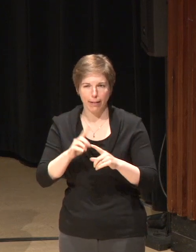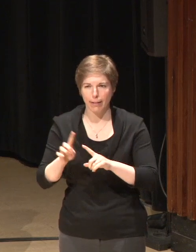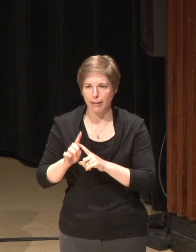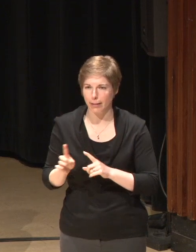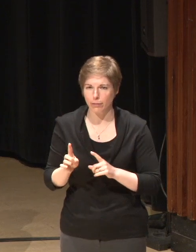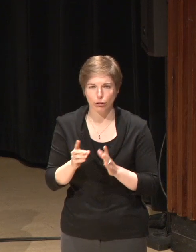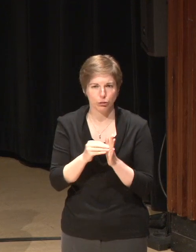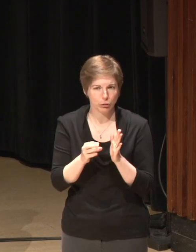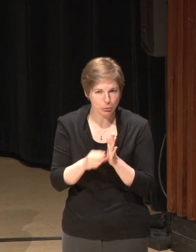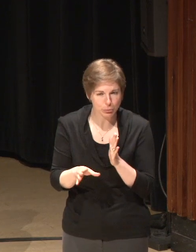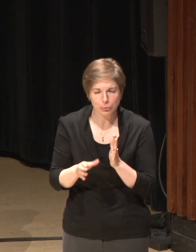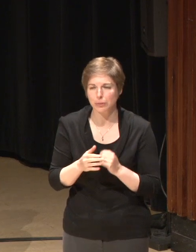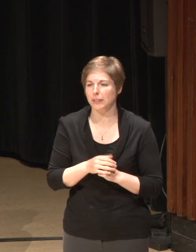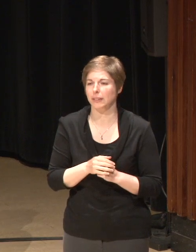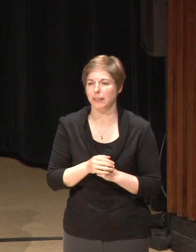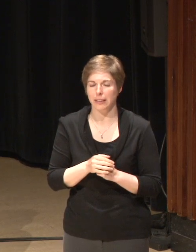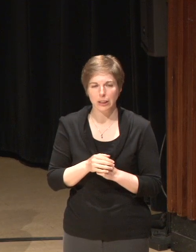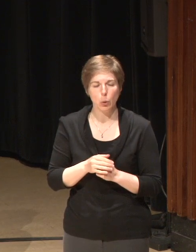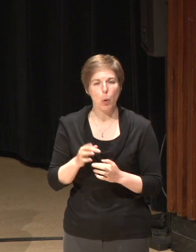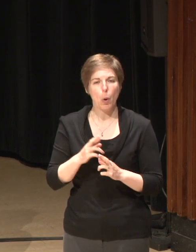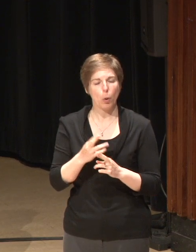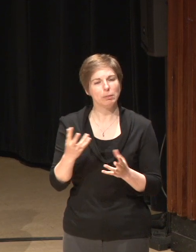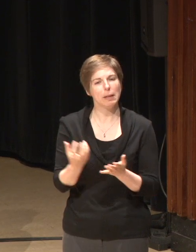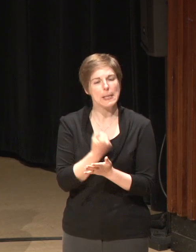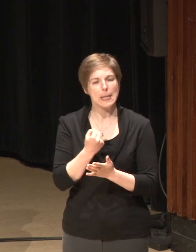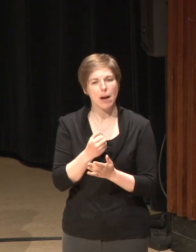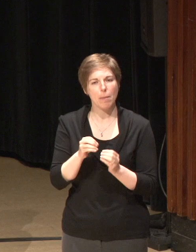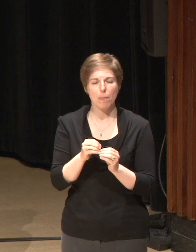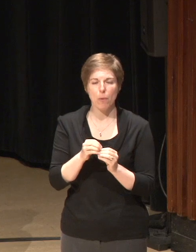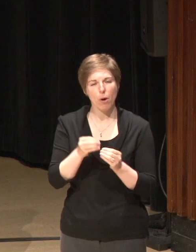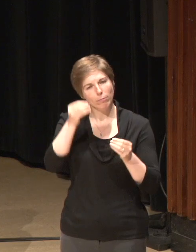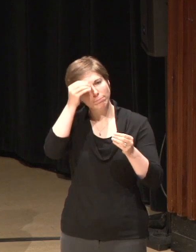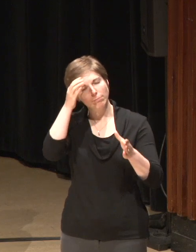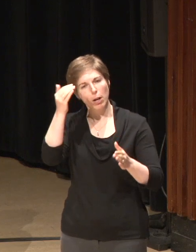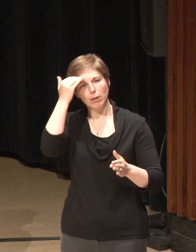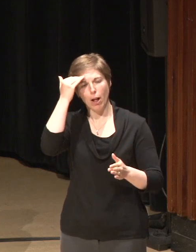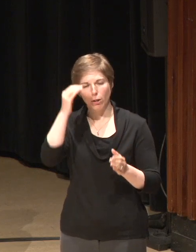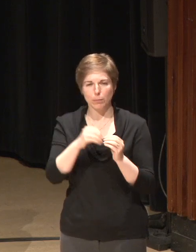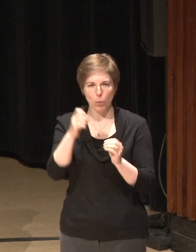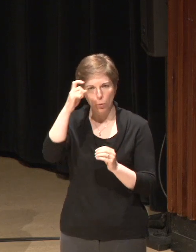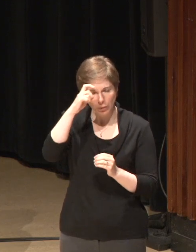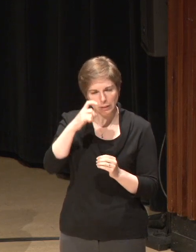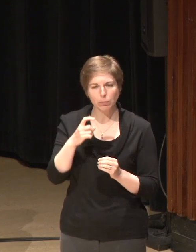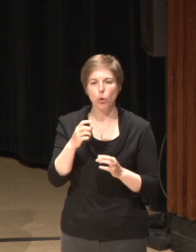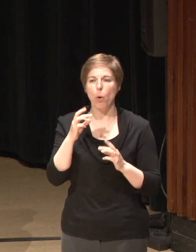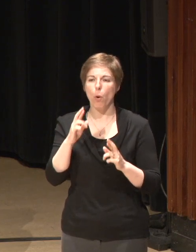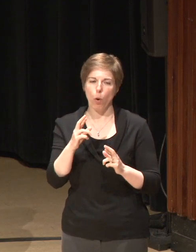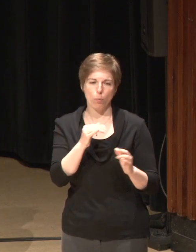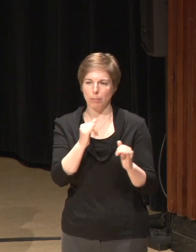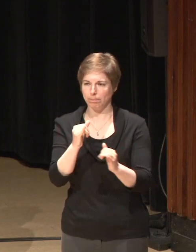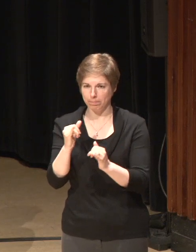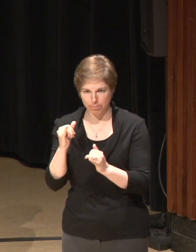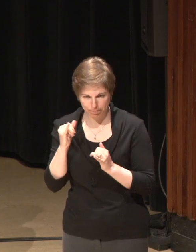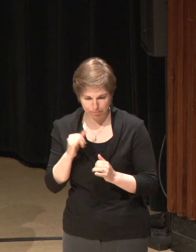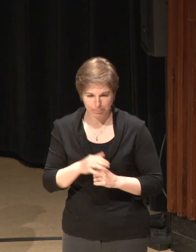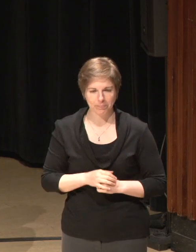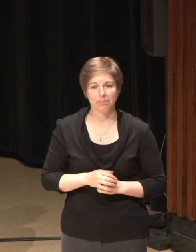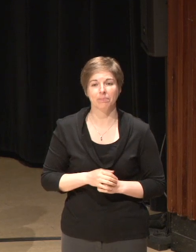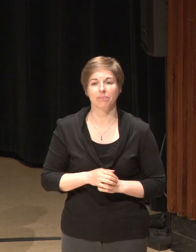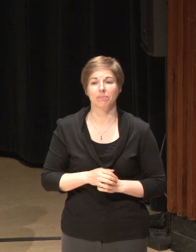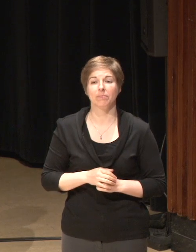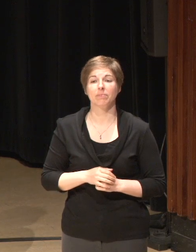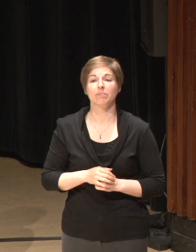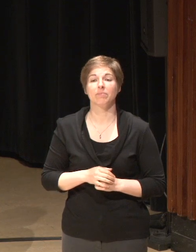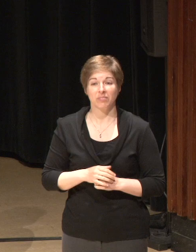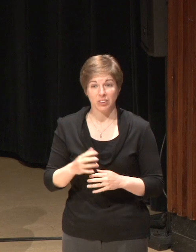given her wisdom and hopes to inspire others to find fulfillment. Upon receiving her diploma here today,